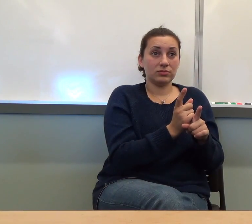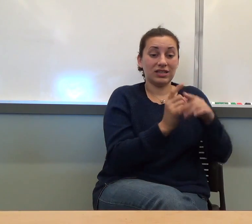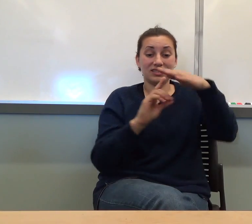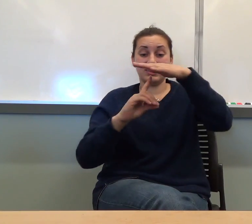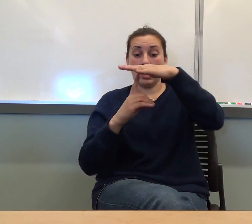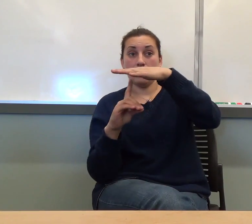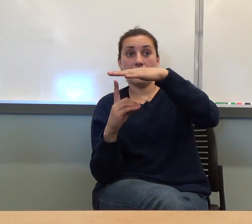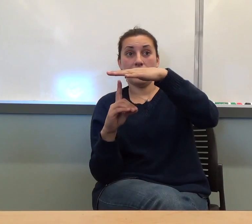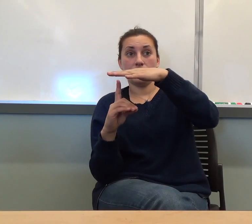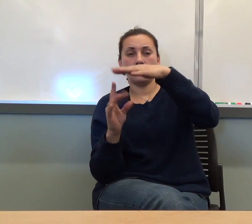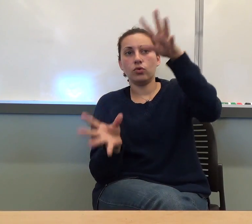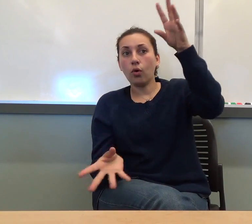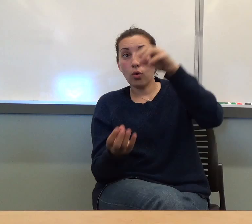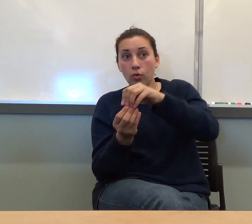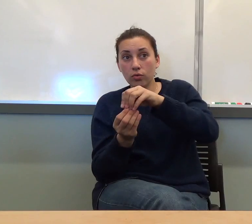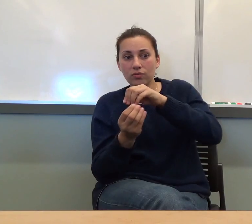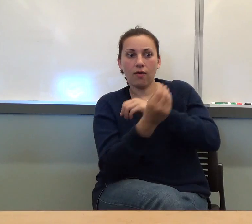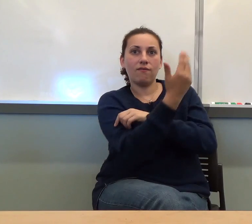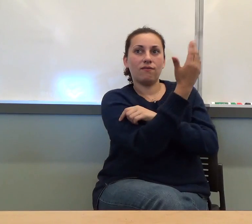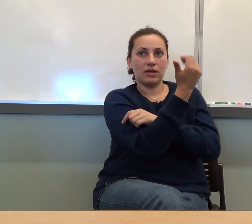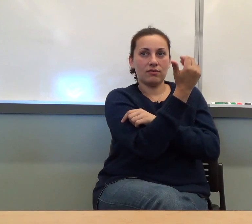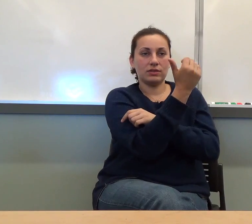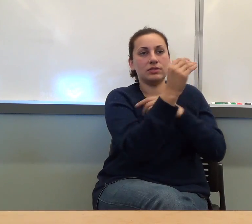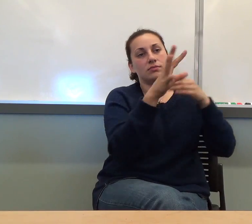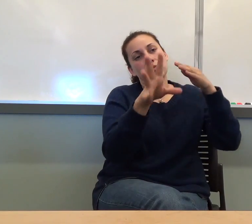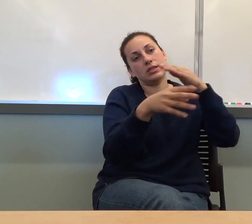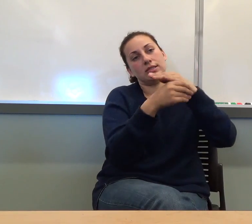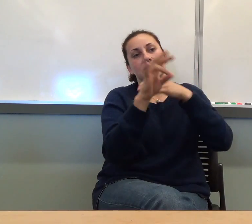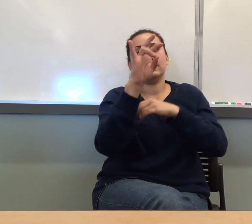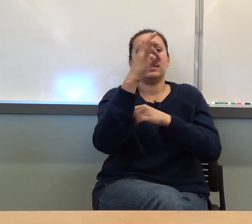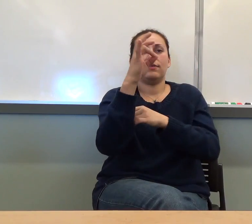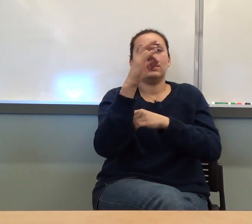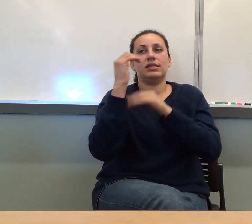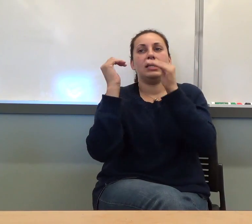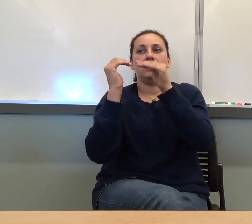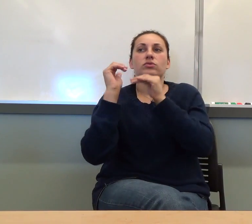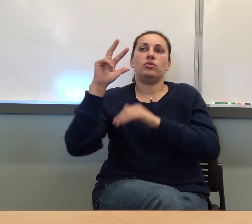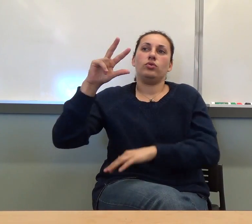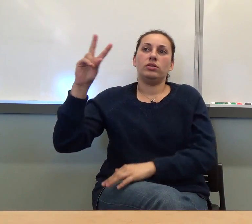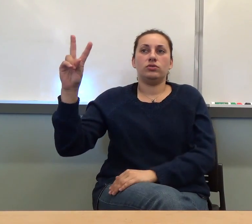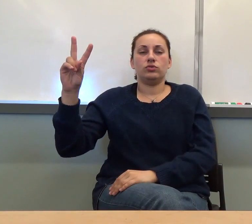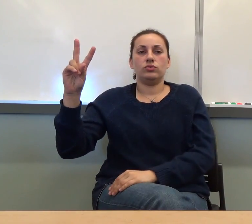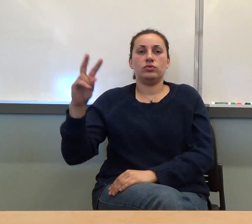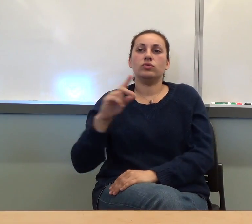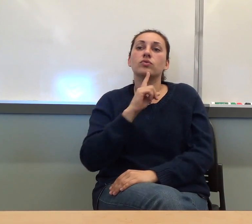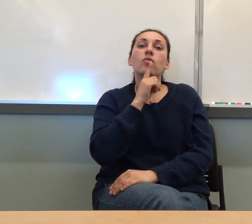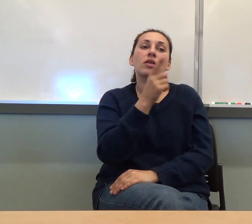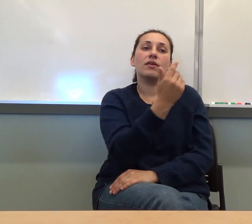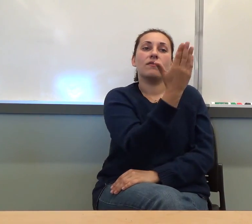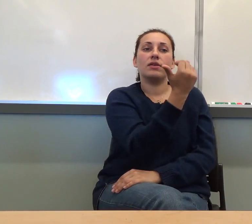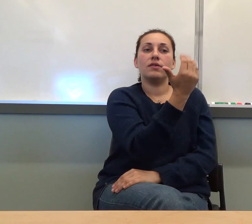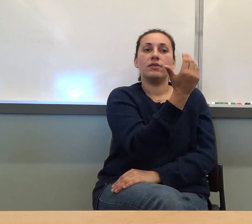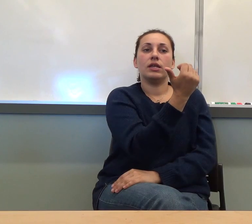to be the total. Well, you have to add 15 and 17 to get 32. So it's the ratio of 15 to 32.